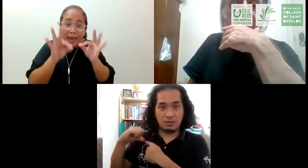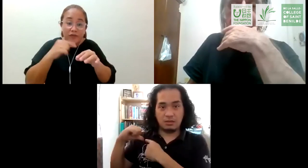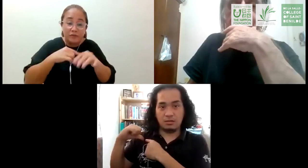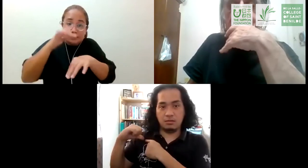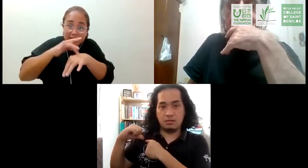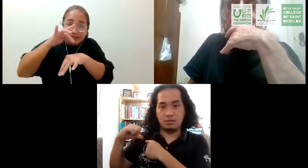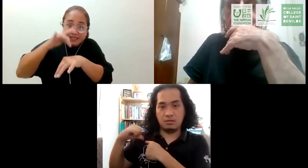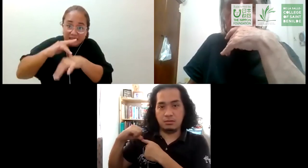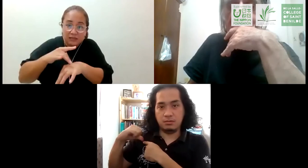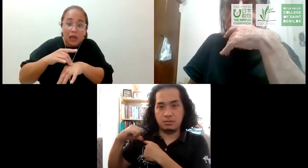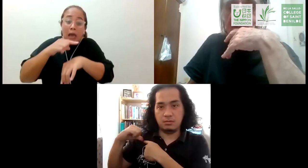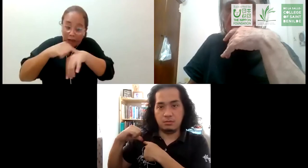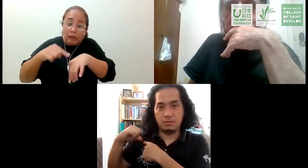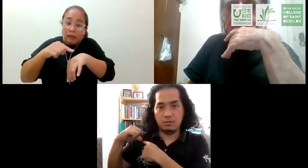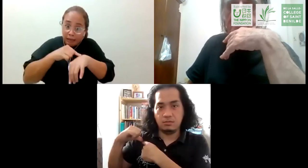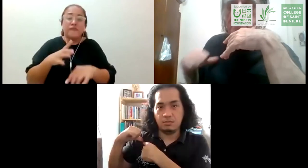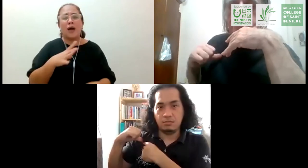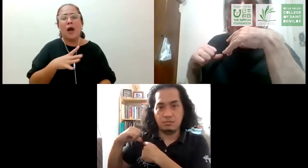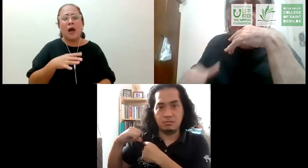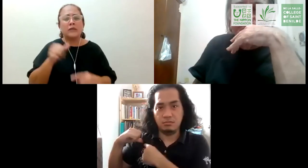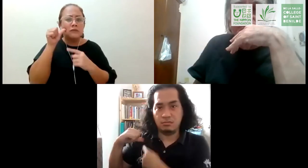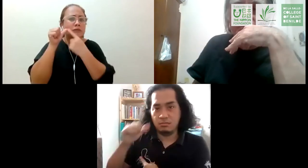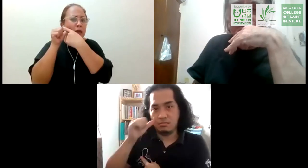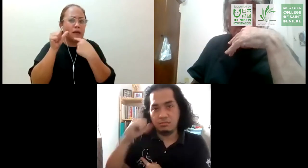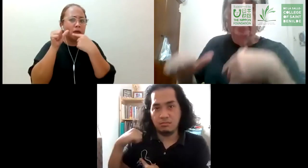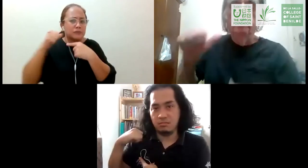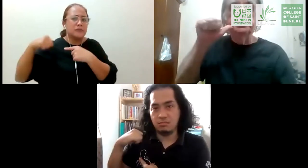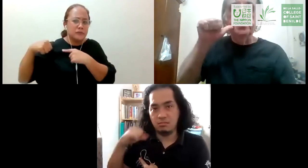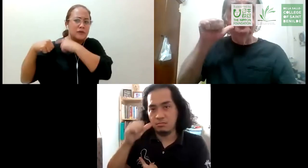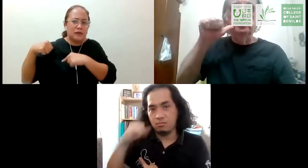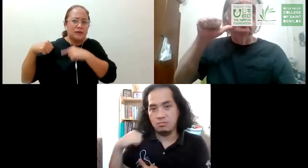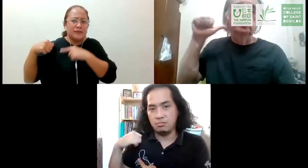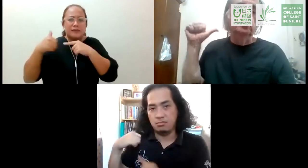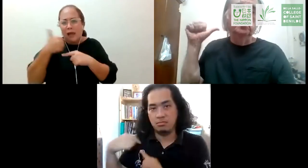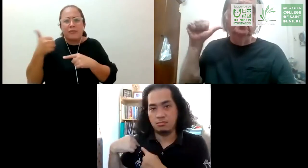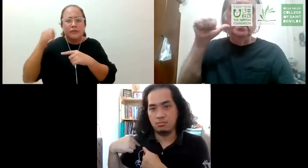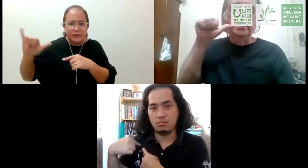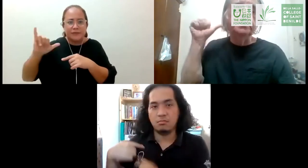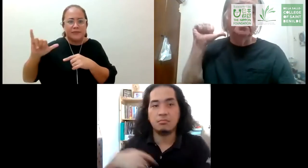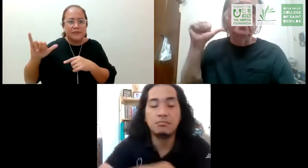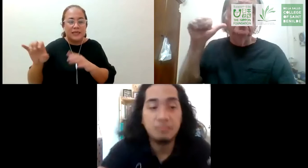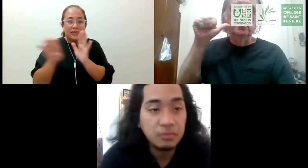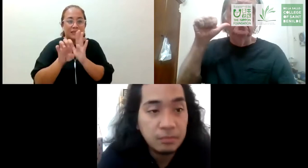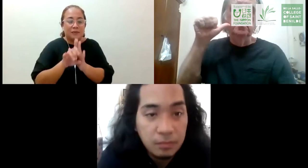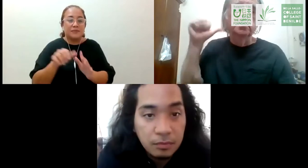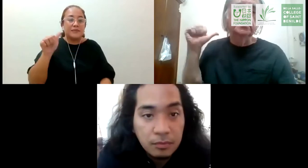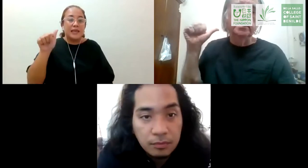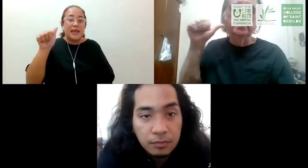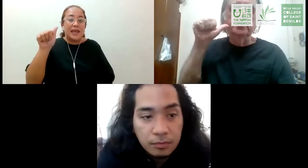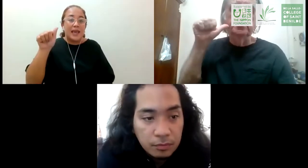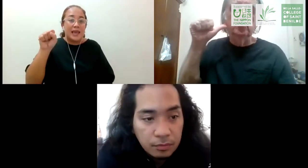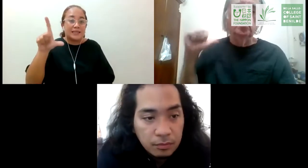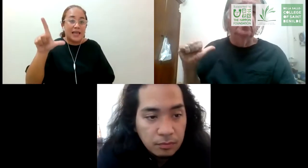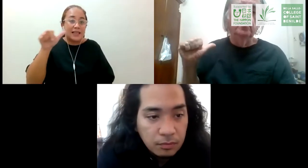an X is probably good. Yes, X touch here. For example, ASL is